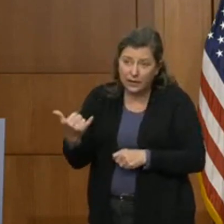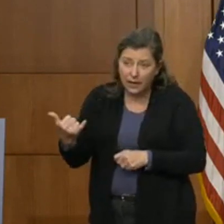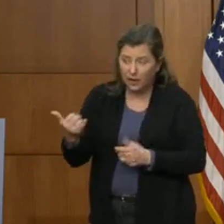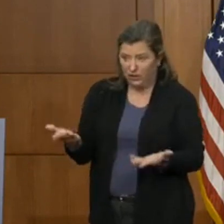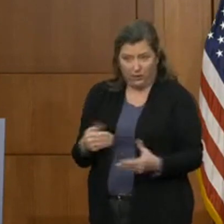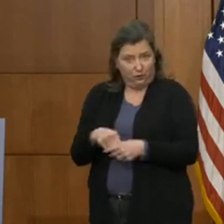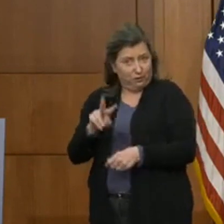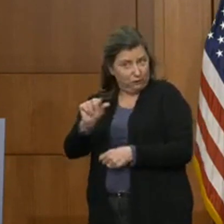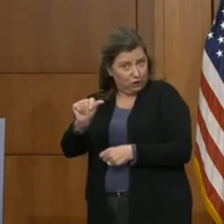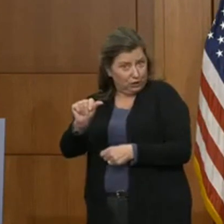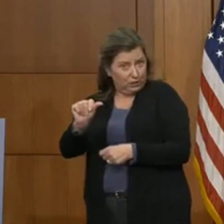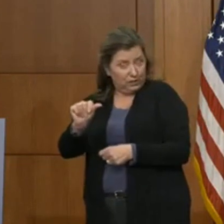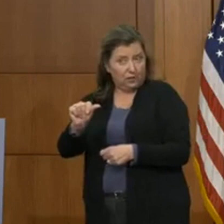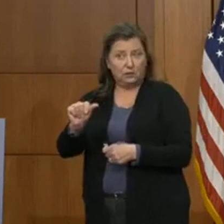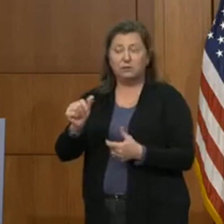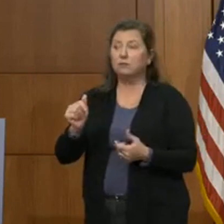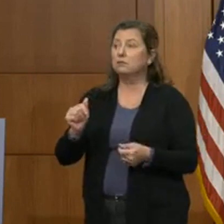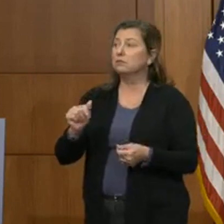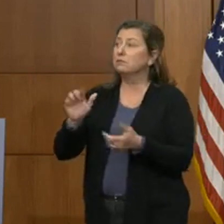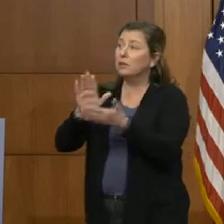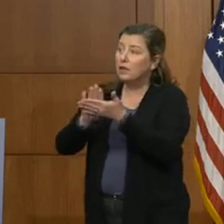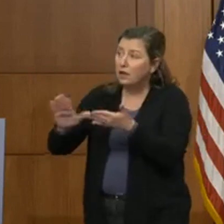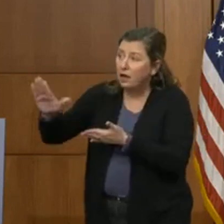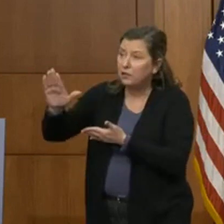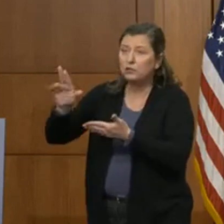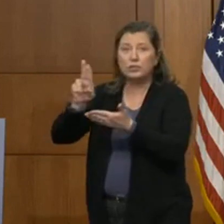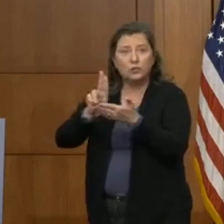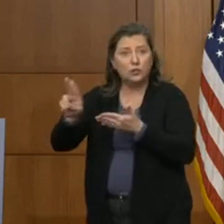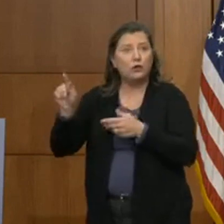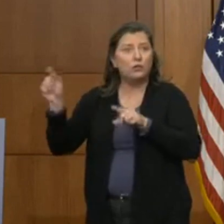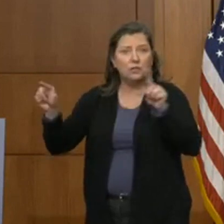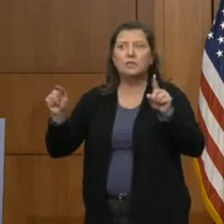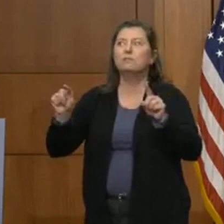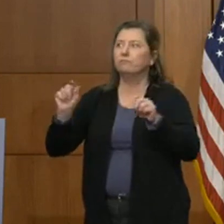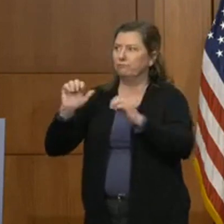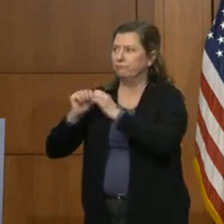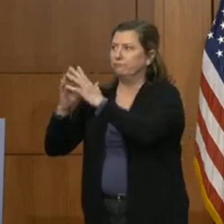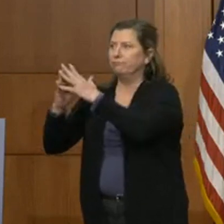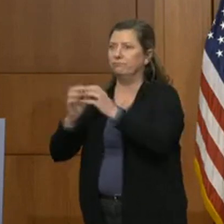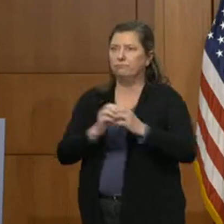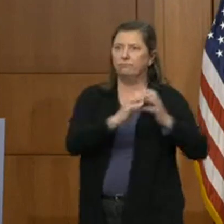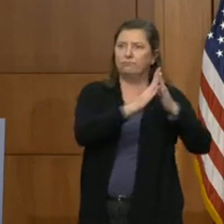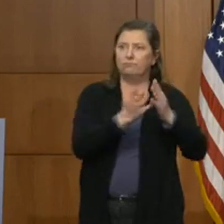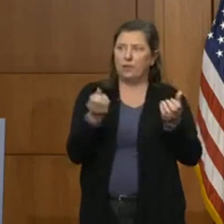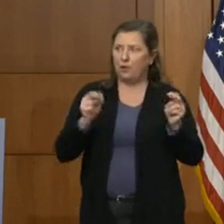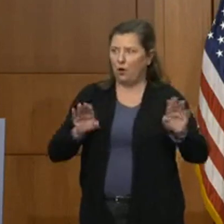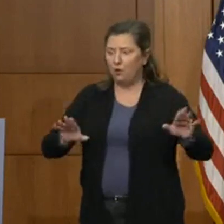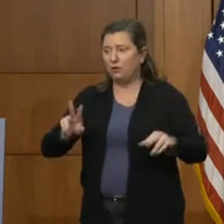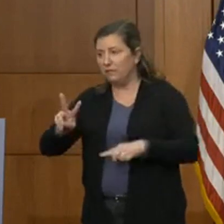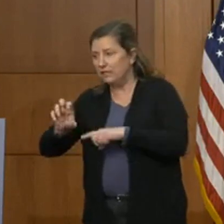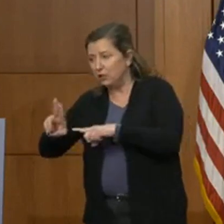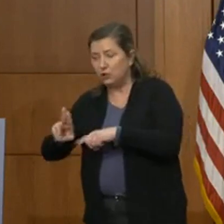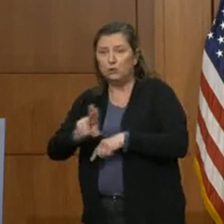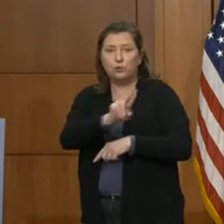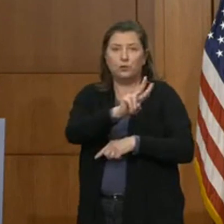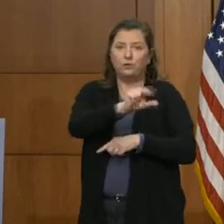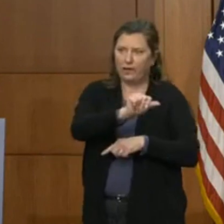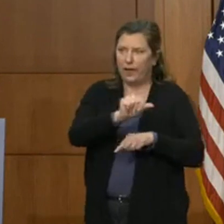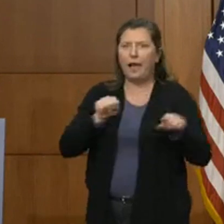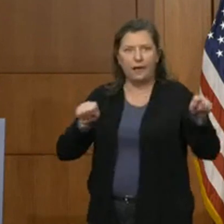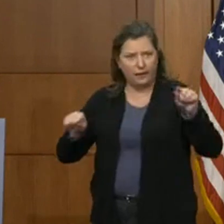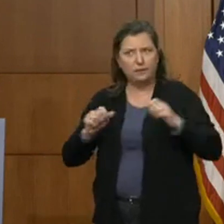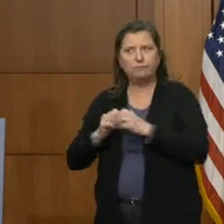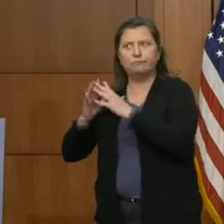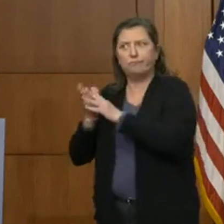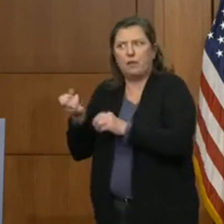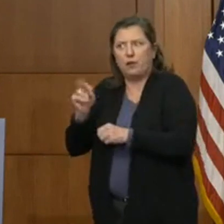here in Virginia. Colleges and universities have come online, VCU and UVA in particular. We